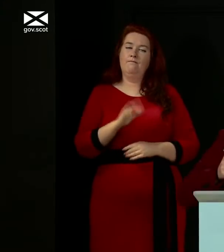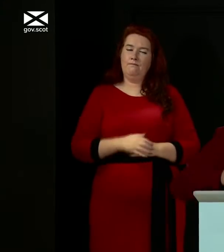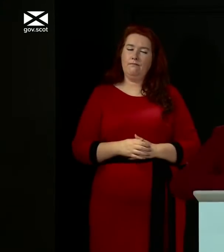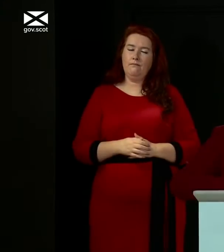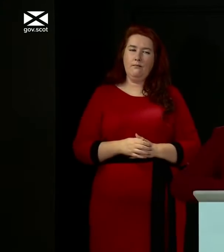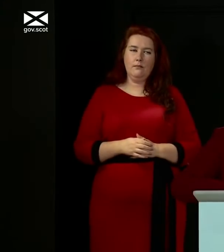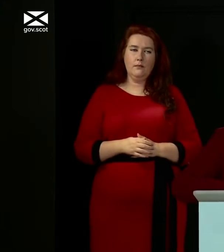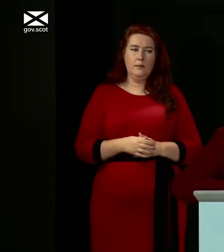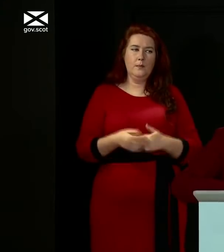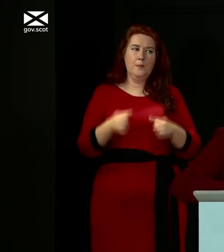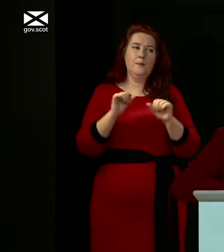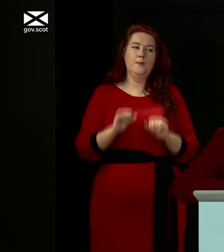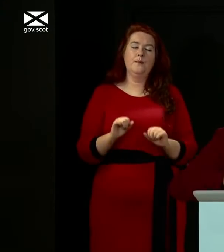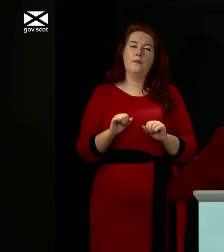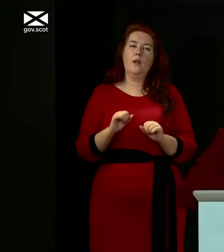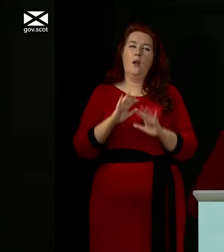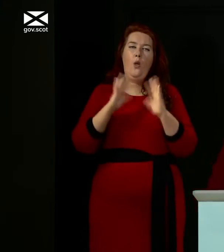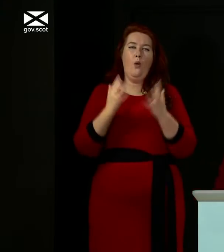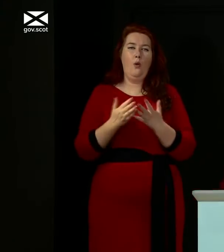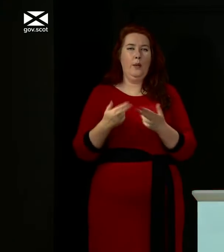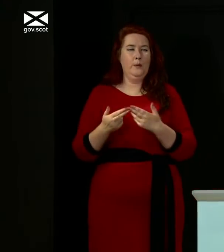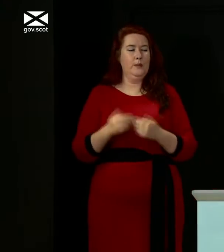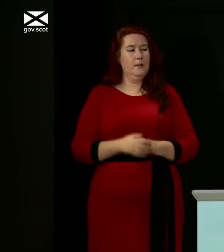transmission now? Fraser Knight from Global.